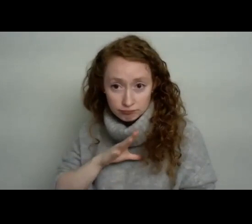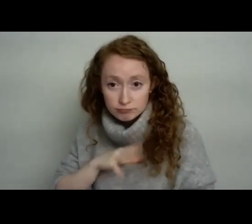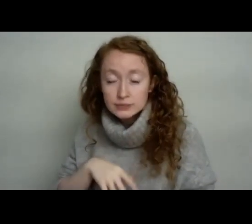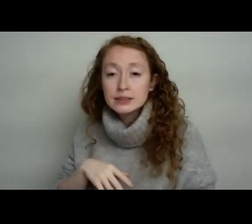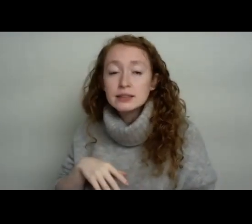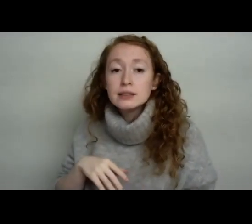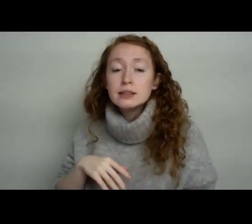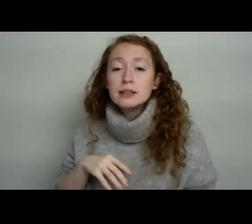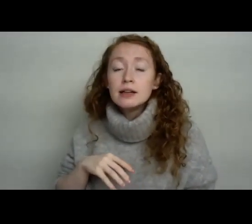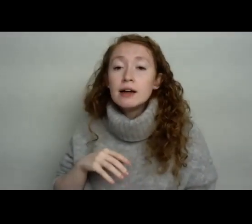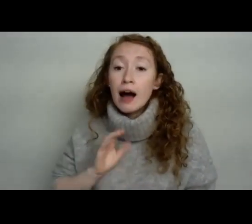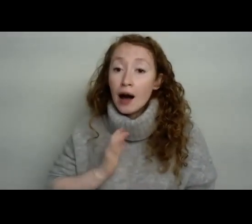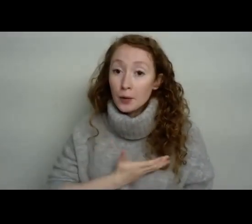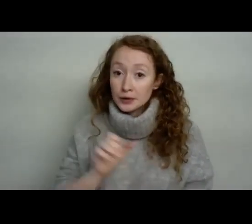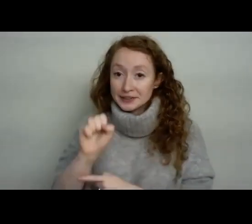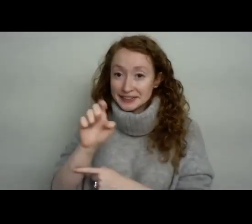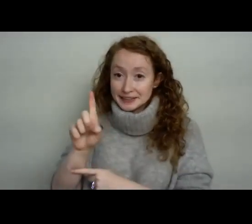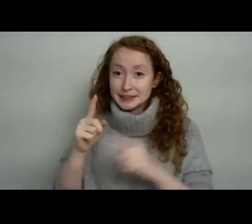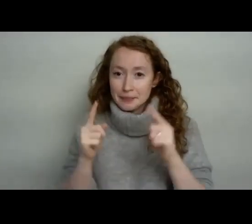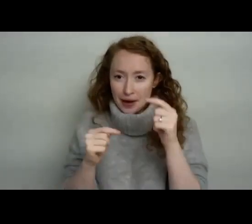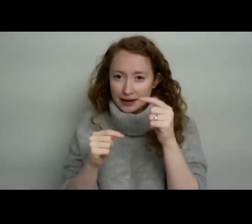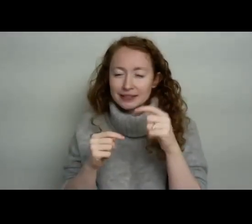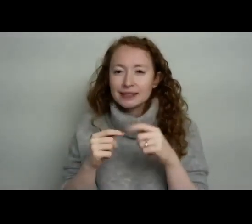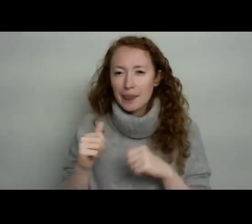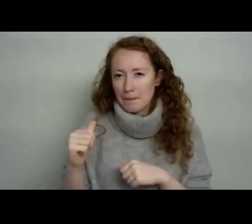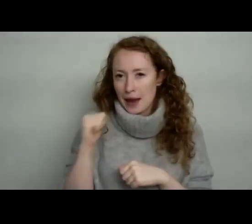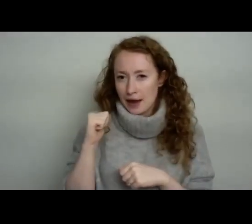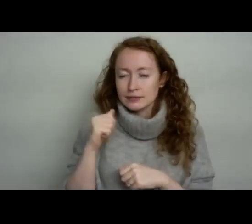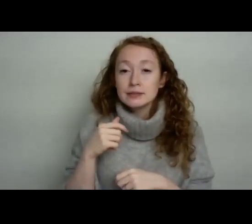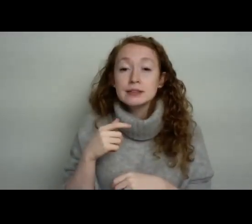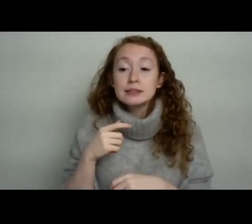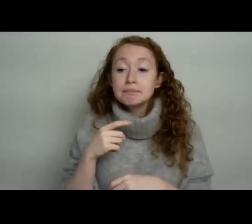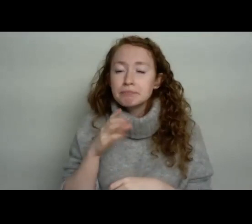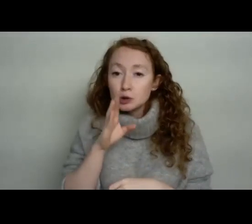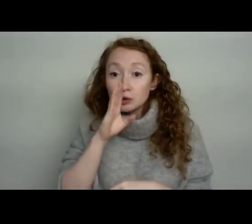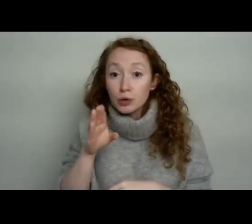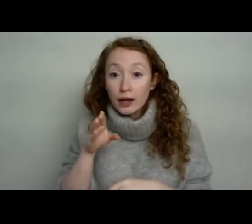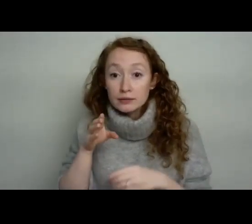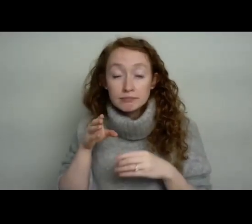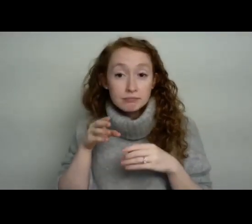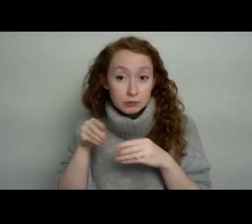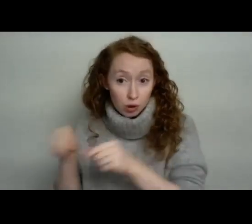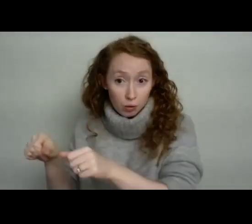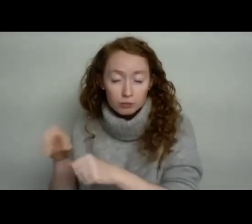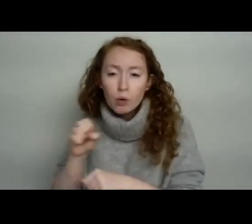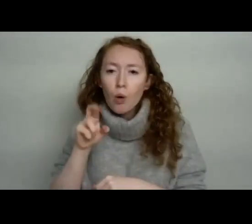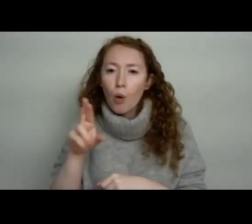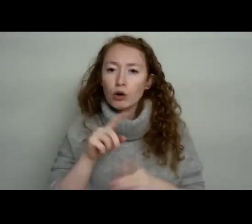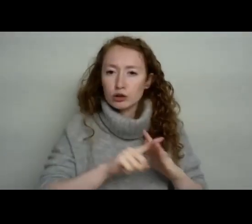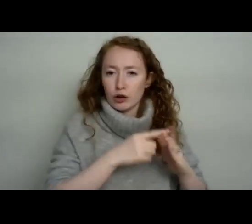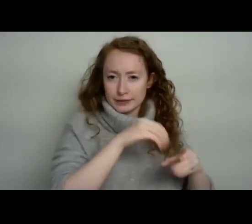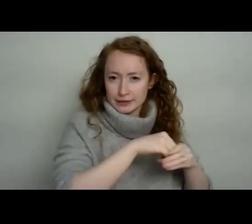packets, you'll find on the back, direct sow or transplant only. It might also say direct